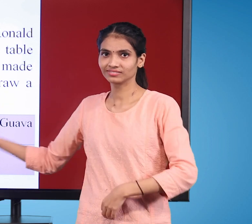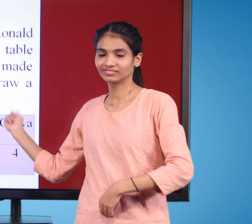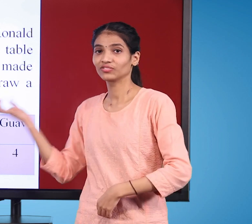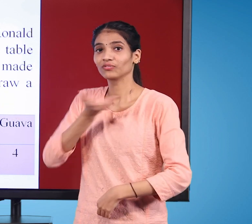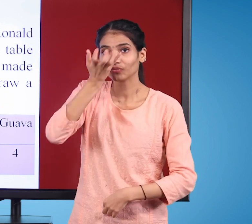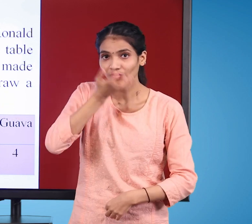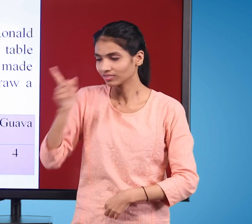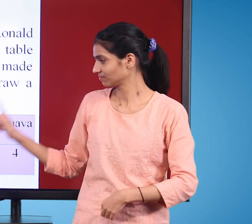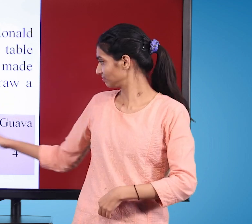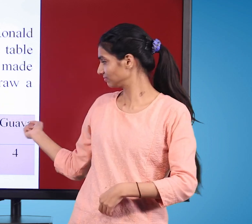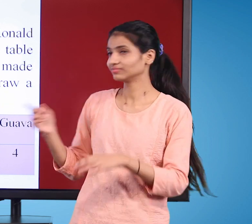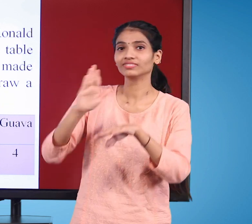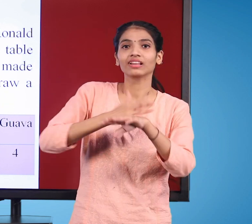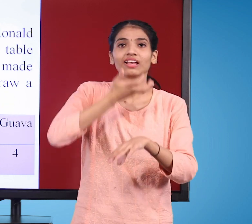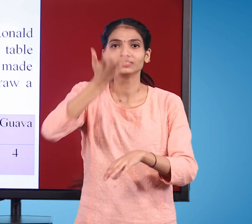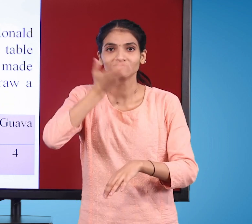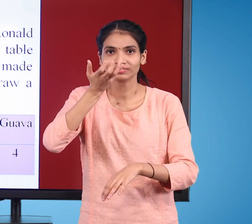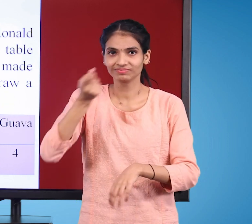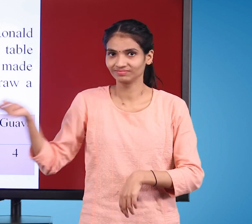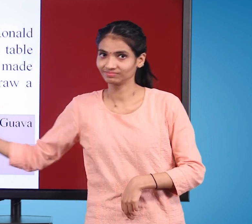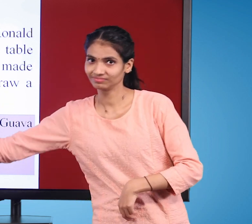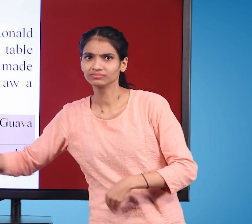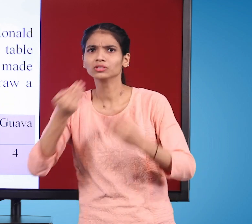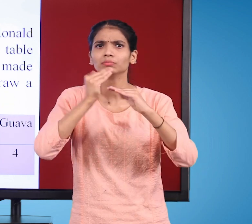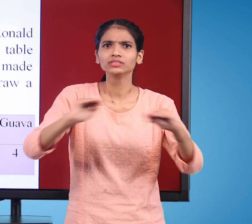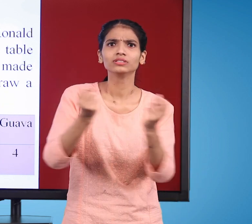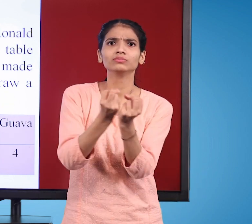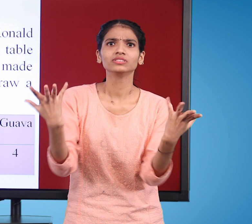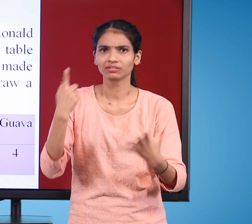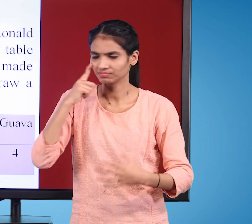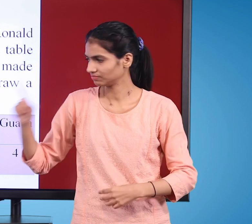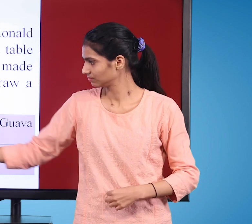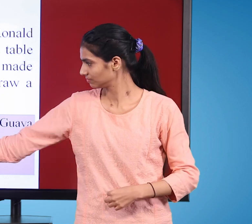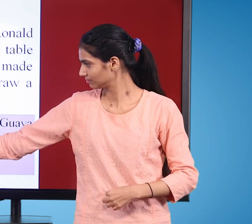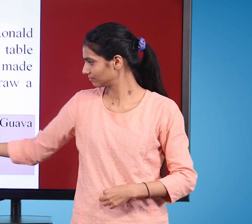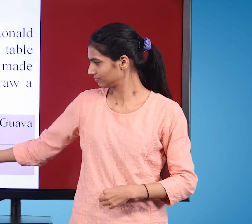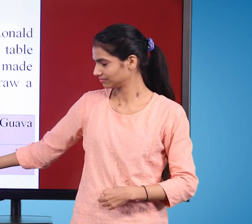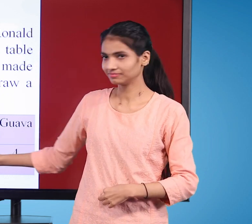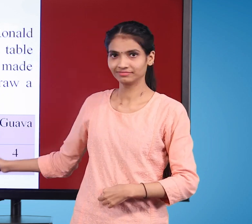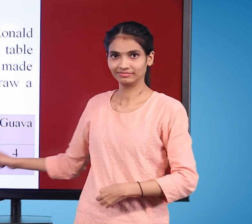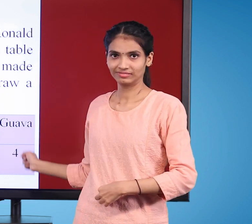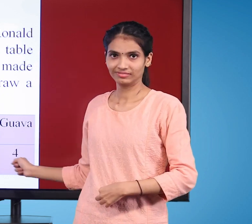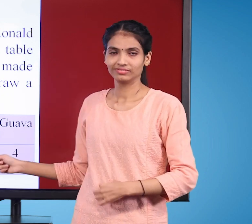students. Banana, 8, orange, 3, apple, 5, guava, 4.